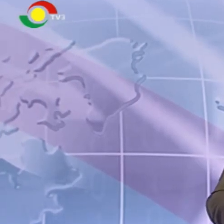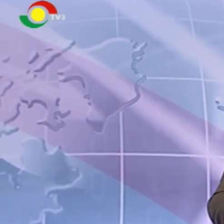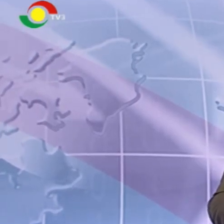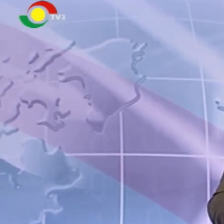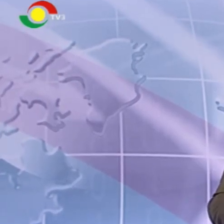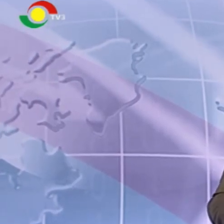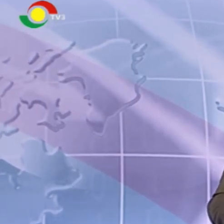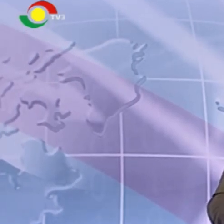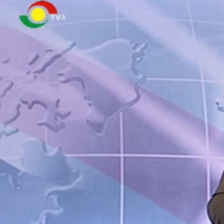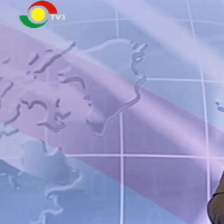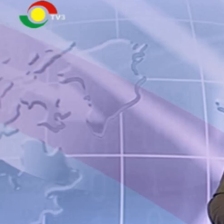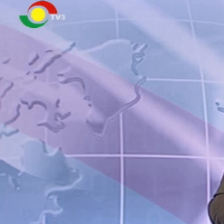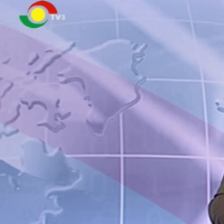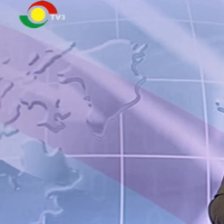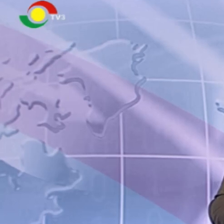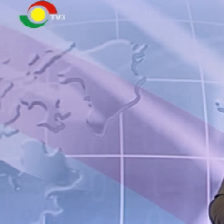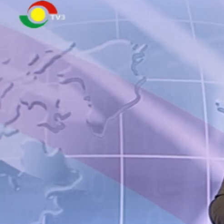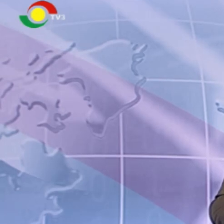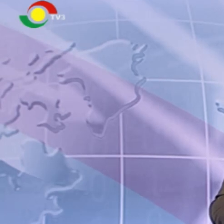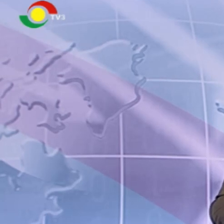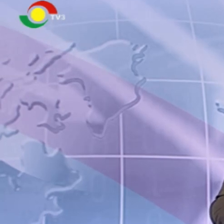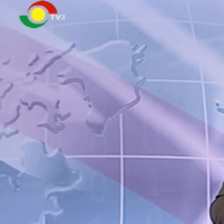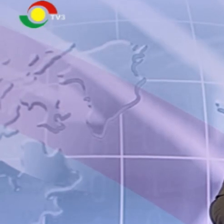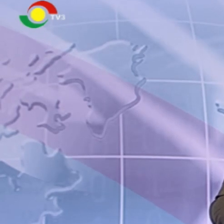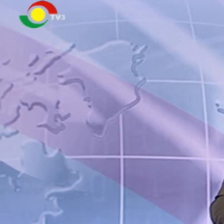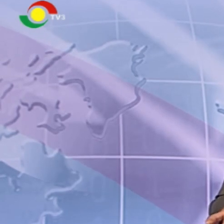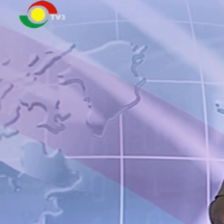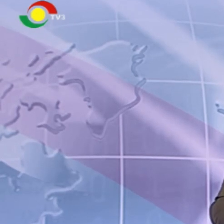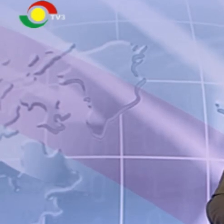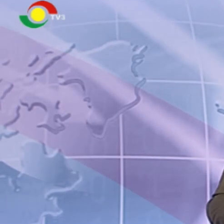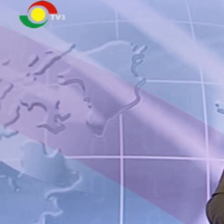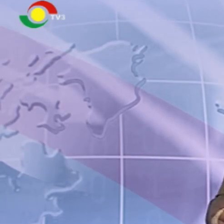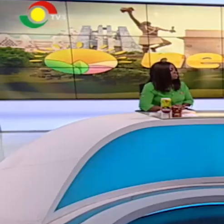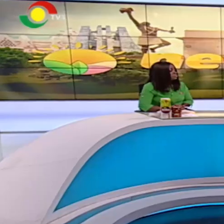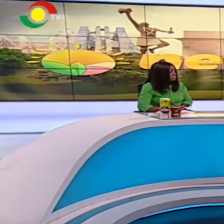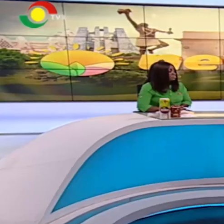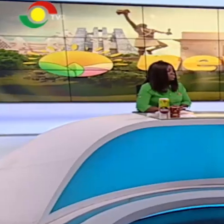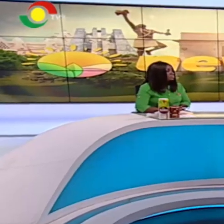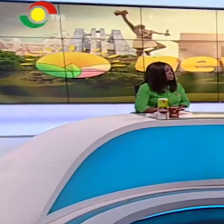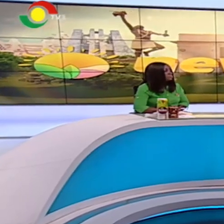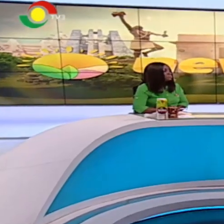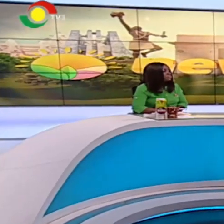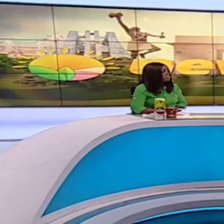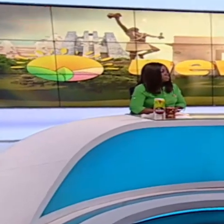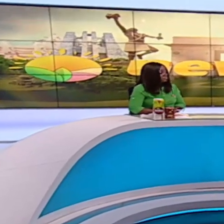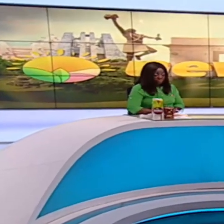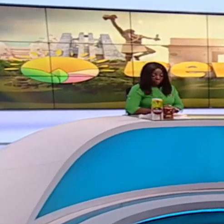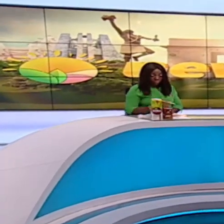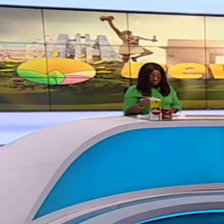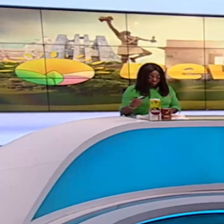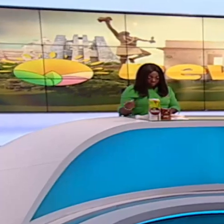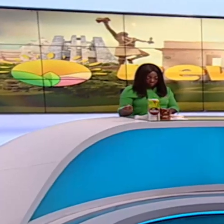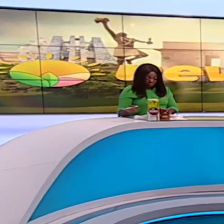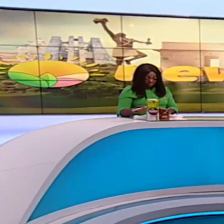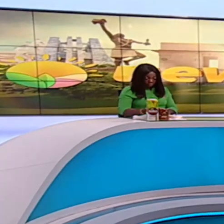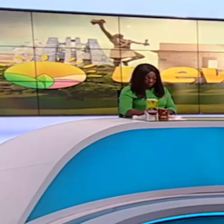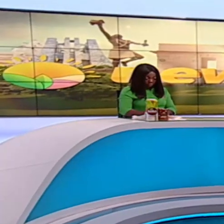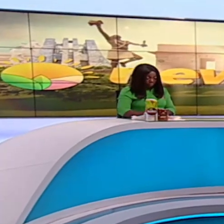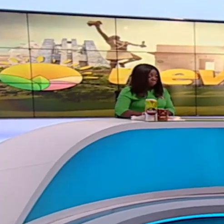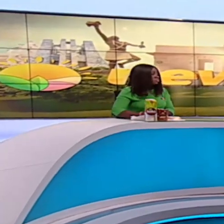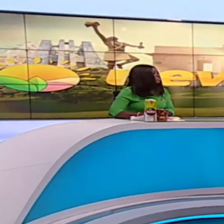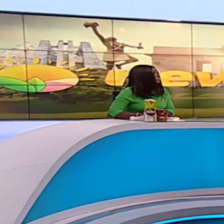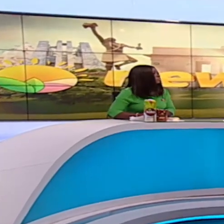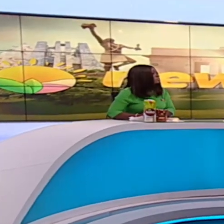You know, no, he said even that a little above half. We have 20,000 from Jack Ma. Okay. And then maybe about some of which we have used already. Exactly. So that